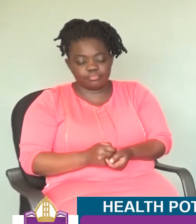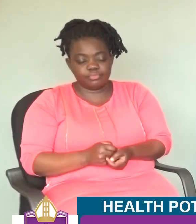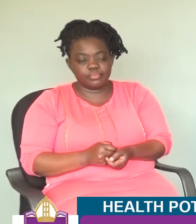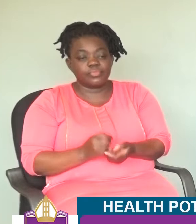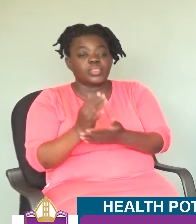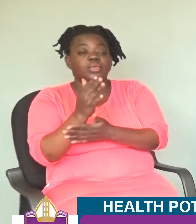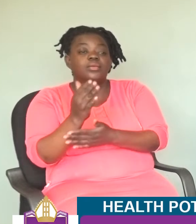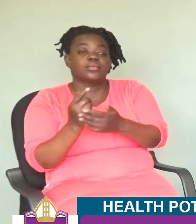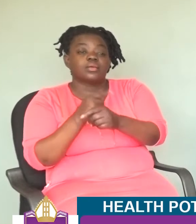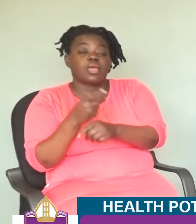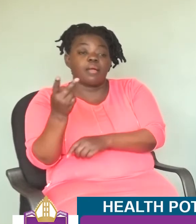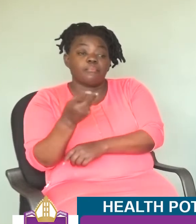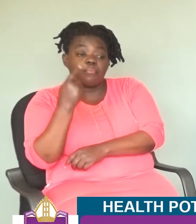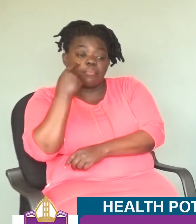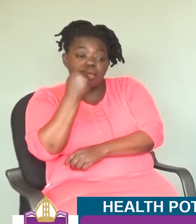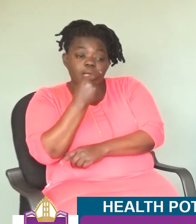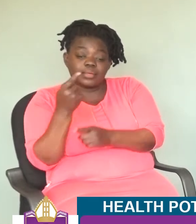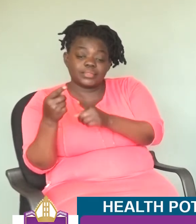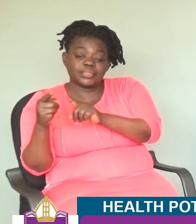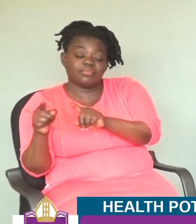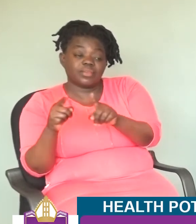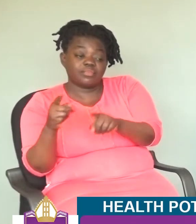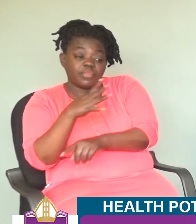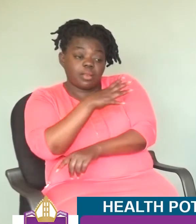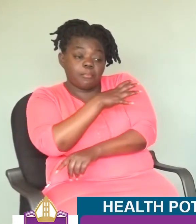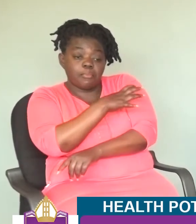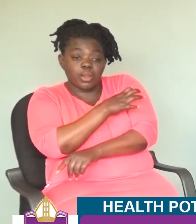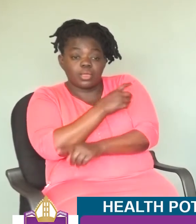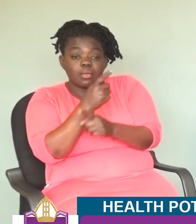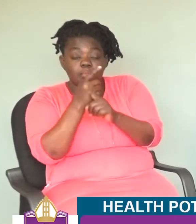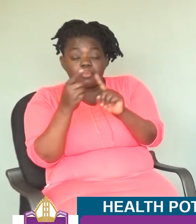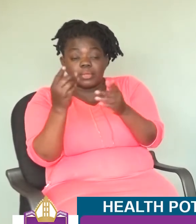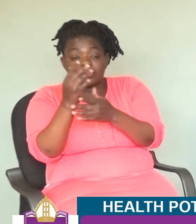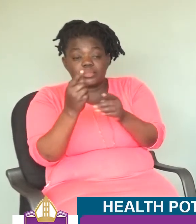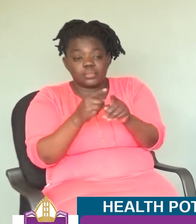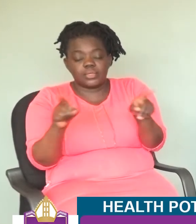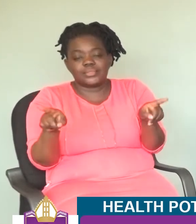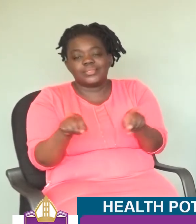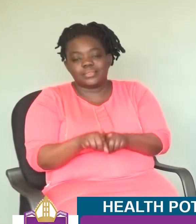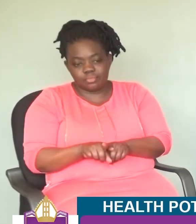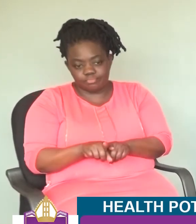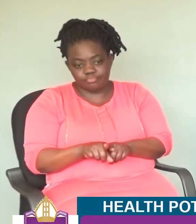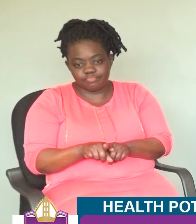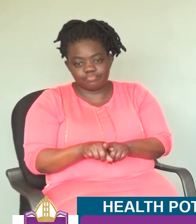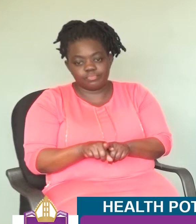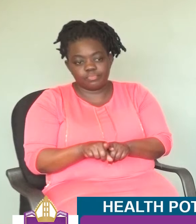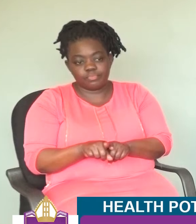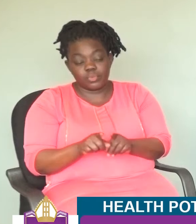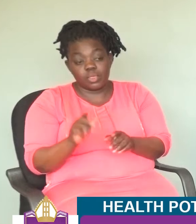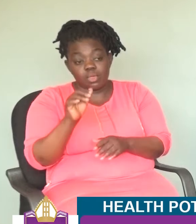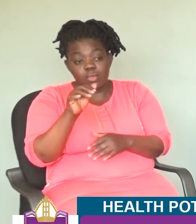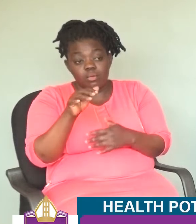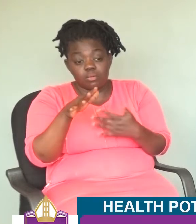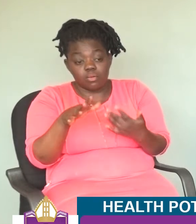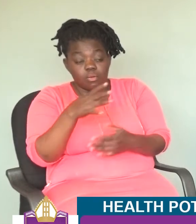Sometimes the both eyes will have separate different pressures, but sometimes in most cases, they're exactly the same. Your pressure is